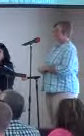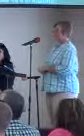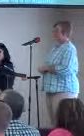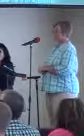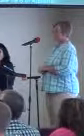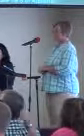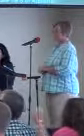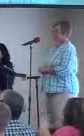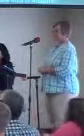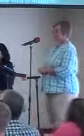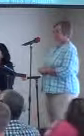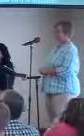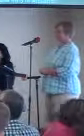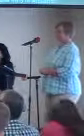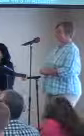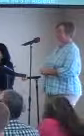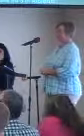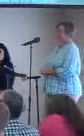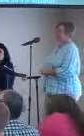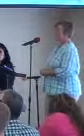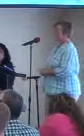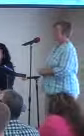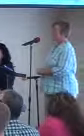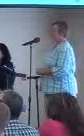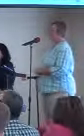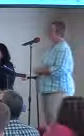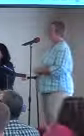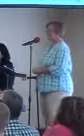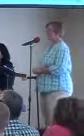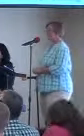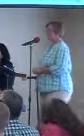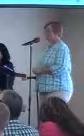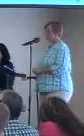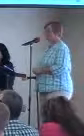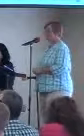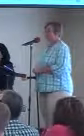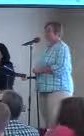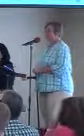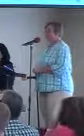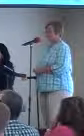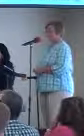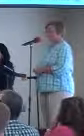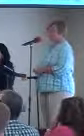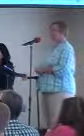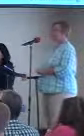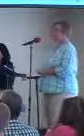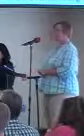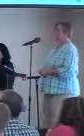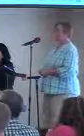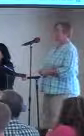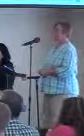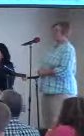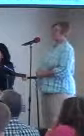Wednesday morning at 730. And I hated asking anybody with Monday being a holiday, so let's